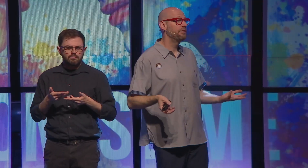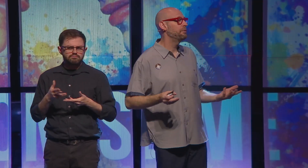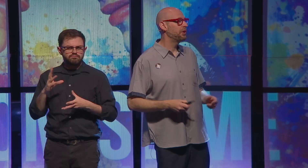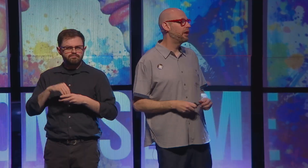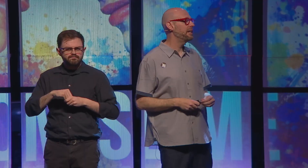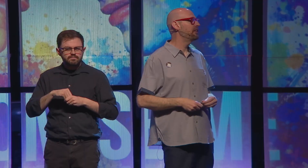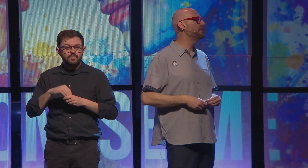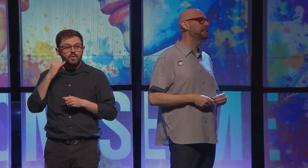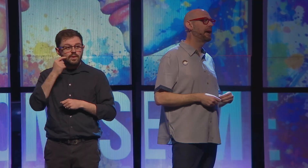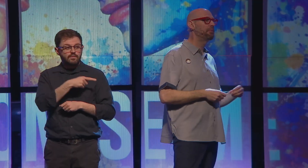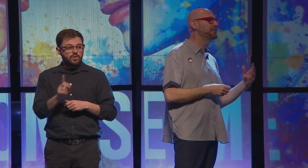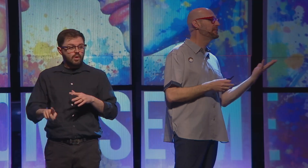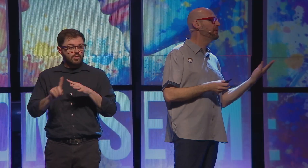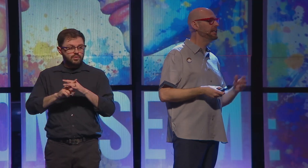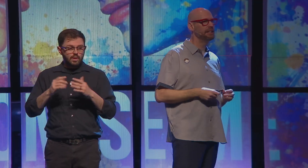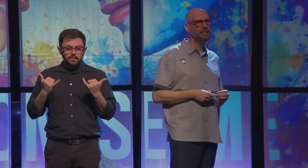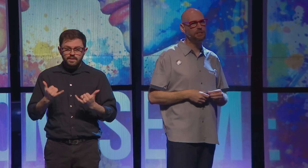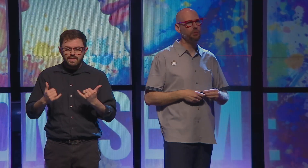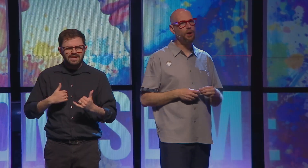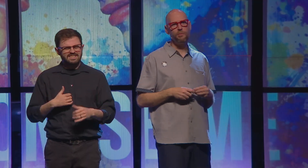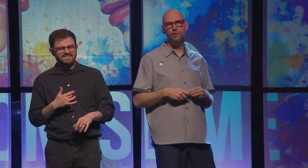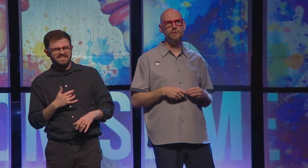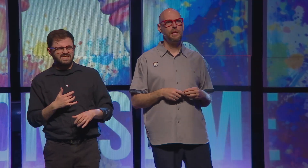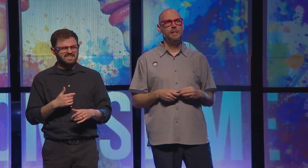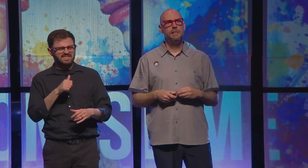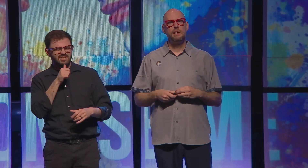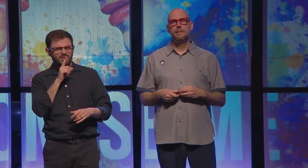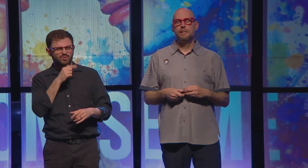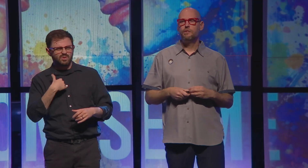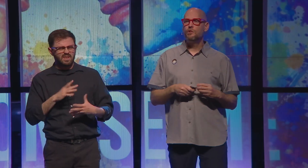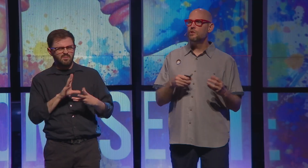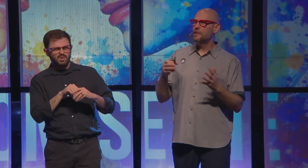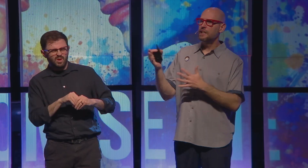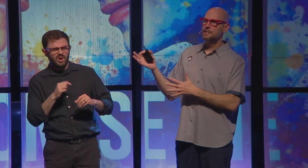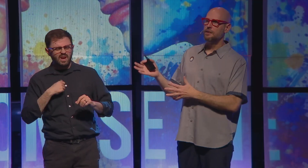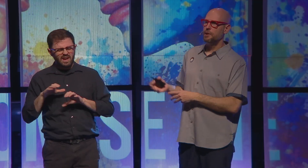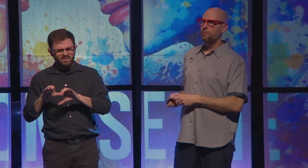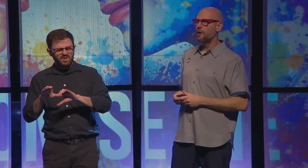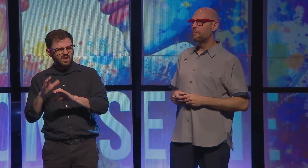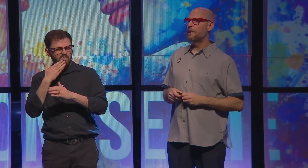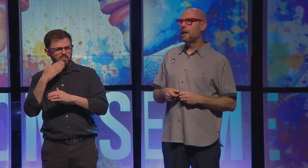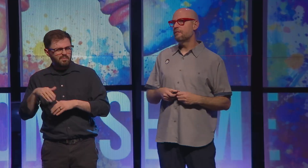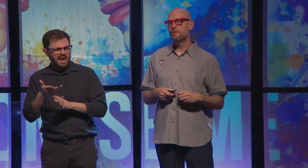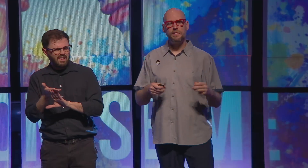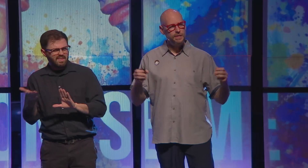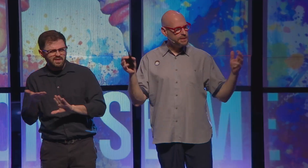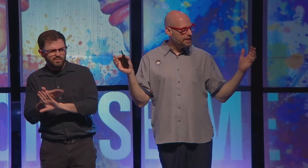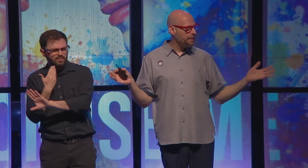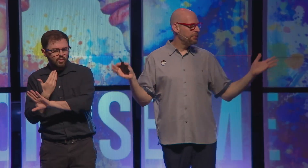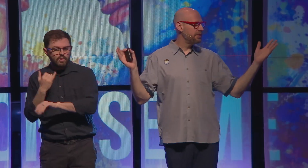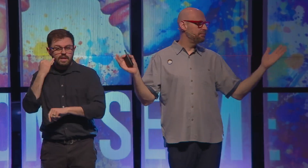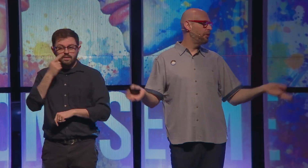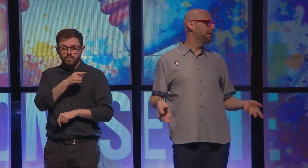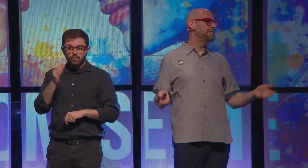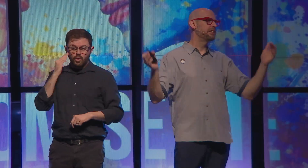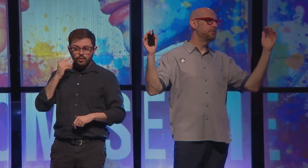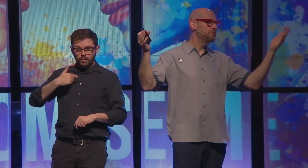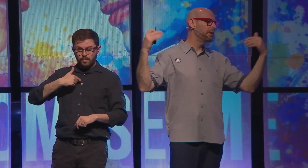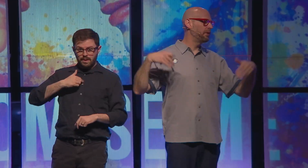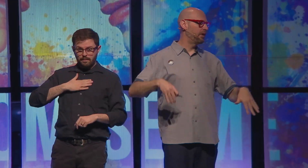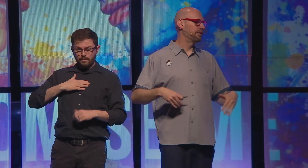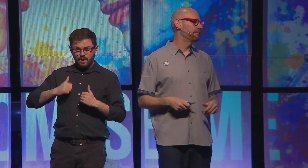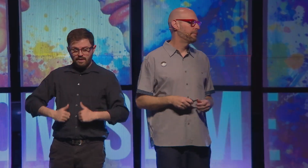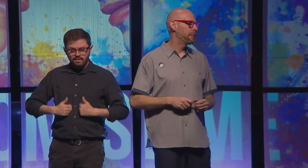not sure if you belong here, you'd say, I participated in things that were harmful. If you knew the things that have been a part of my life, this table, this moment says